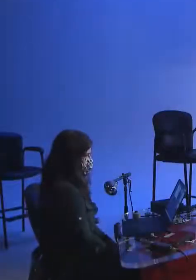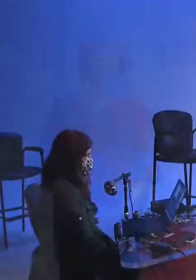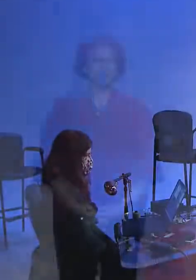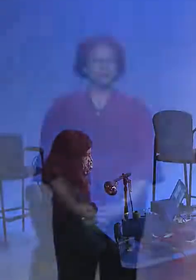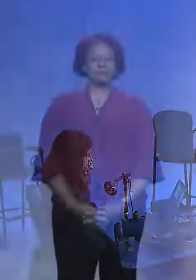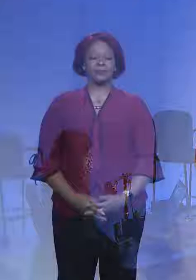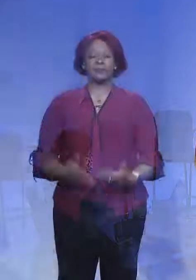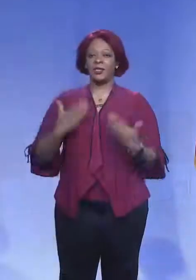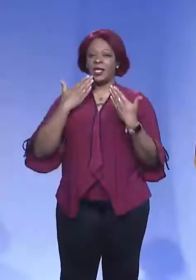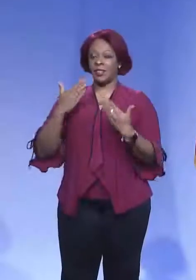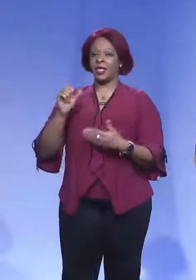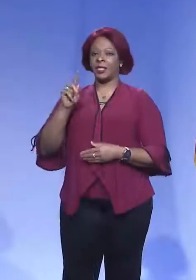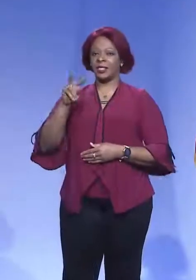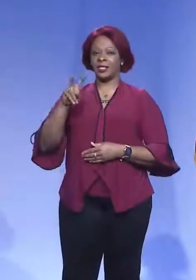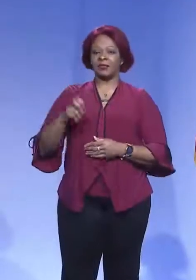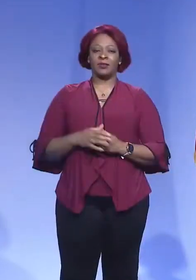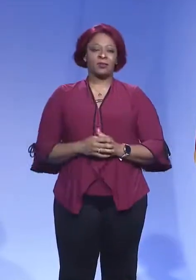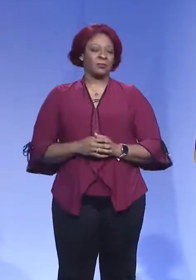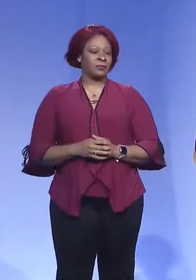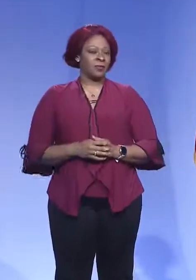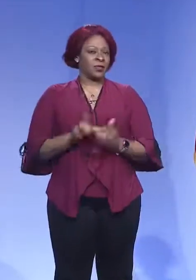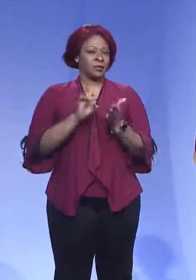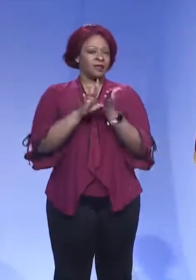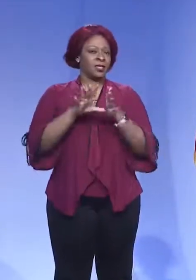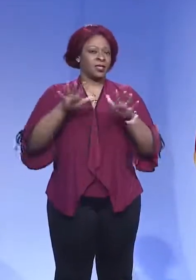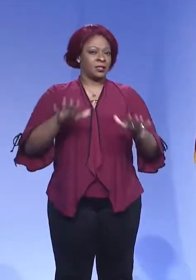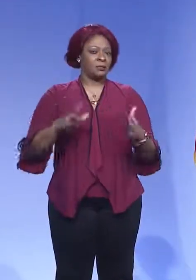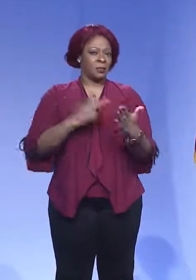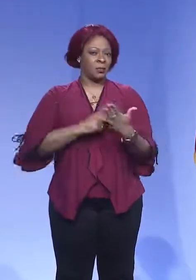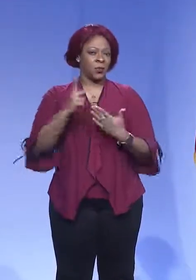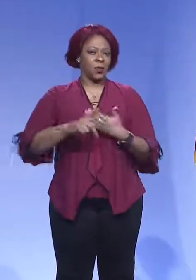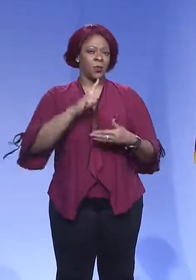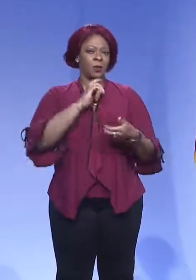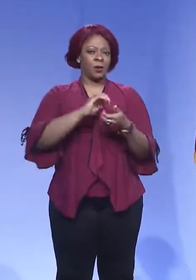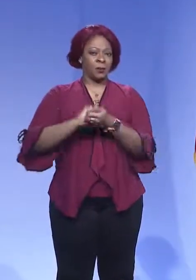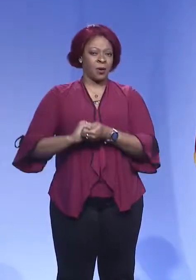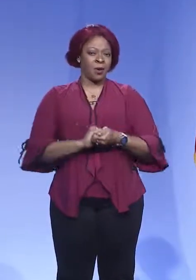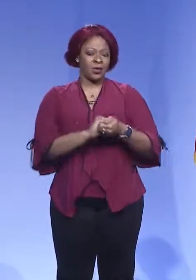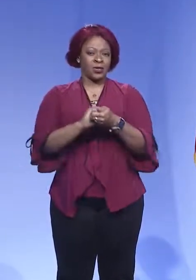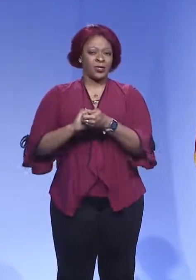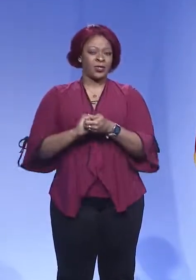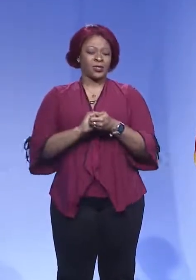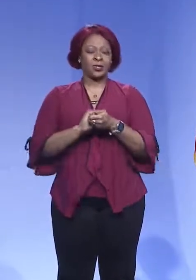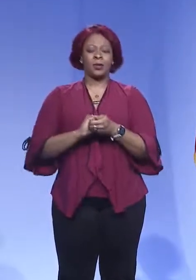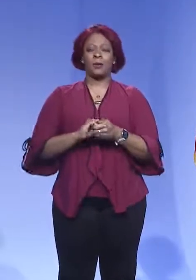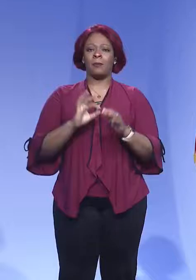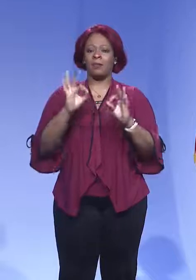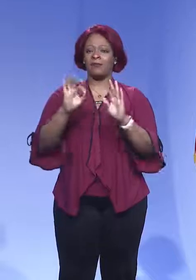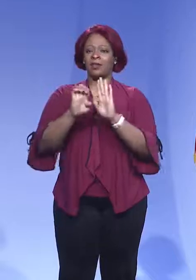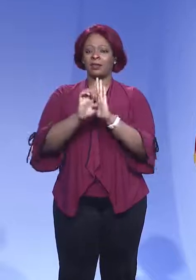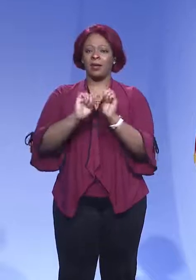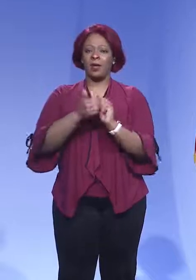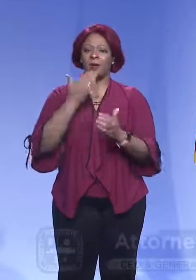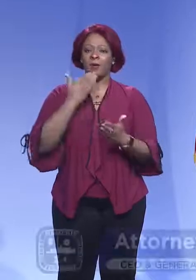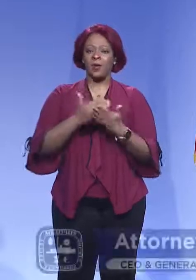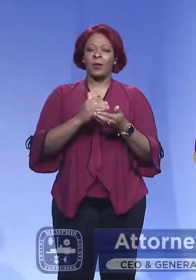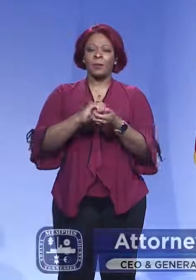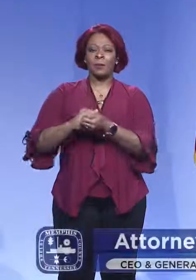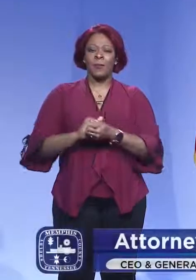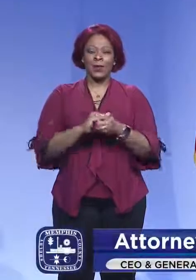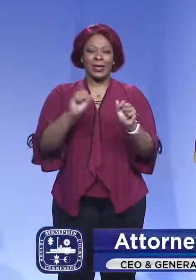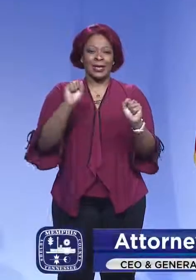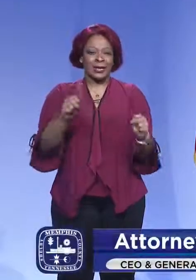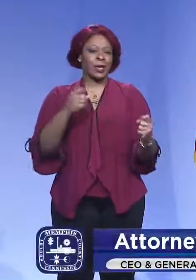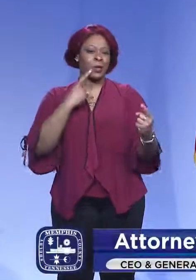Thanks, Steve. Well, the eviction settlement program was a partnership, and it's a perfect example of how well a partnership